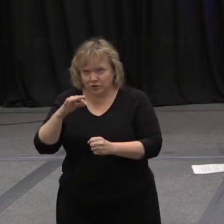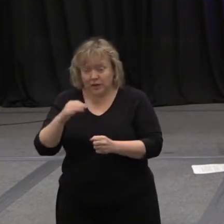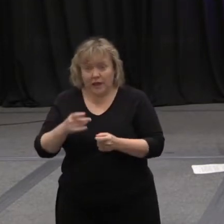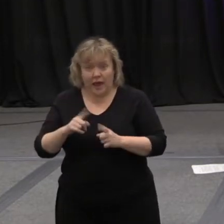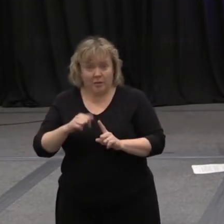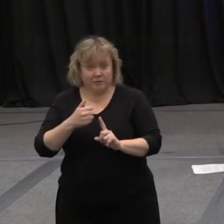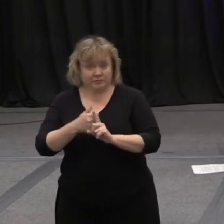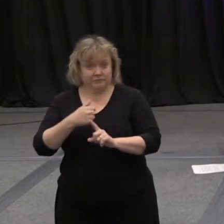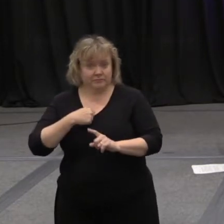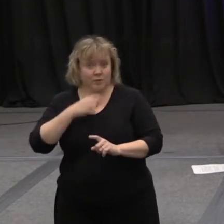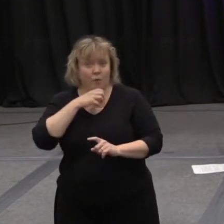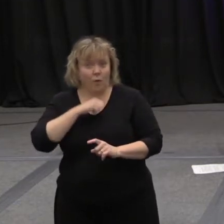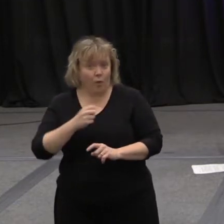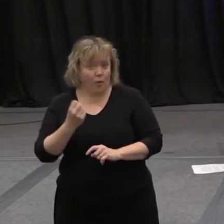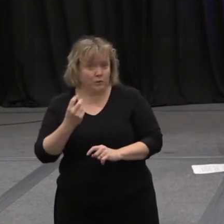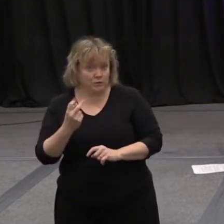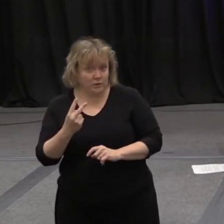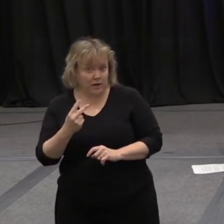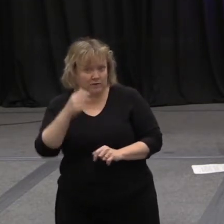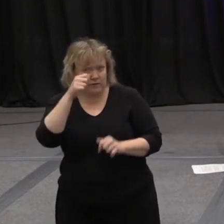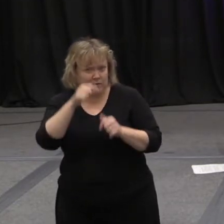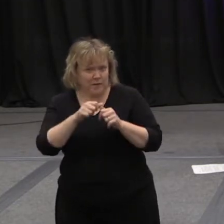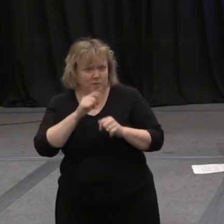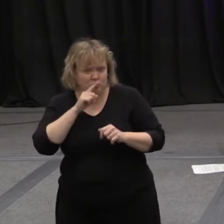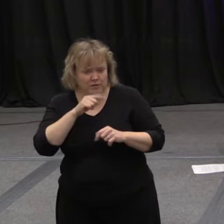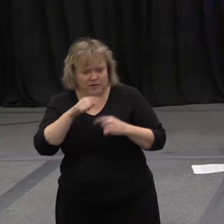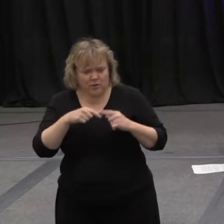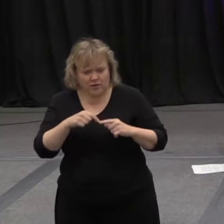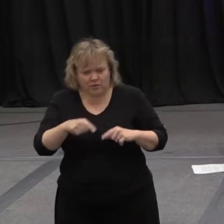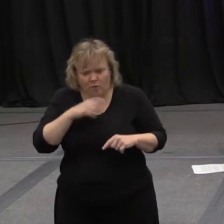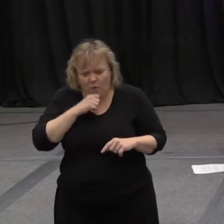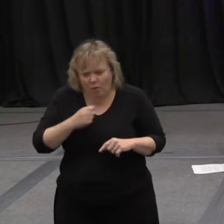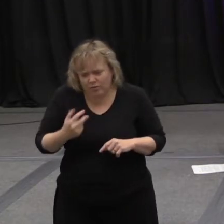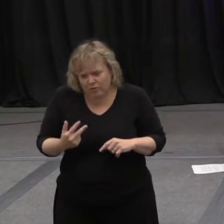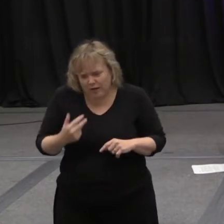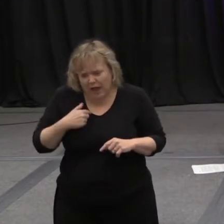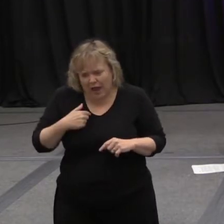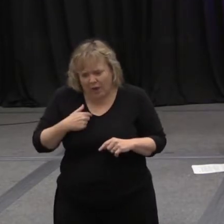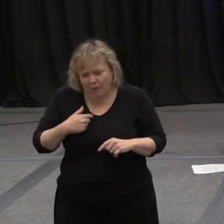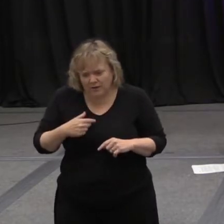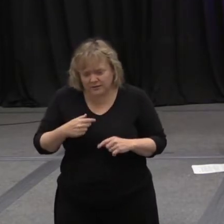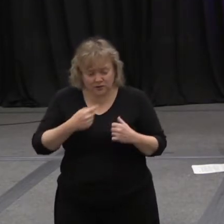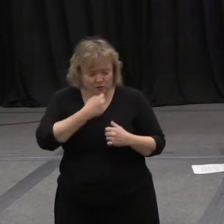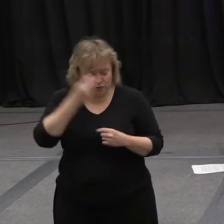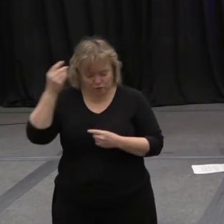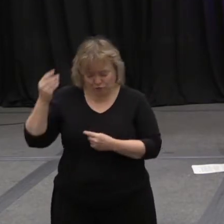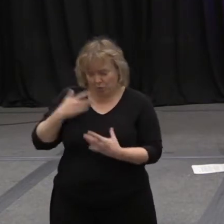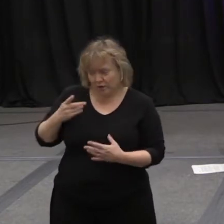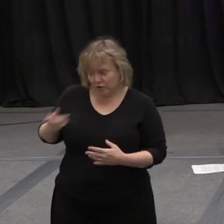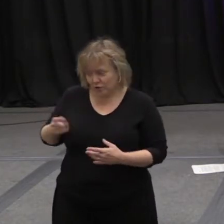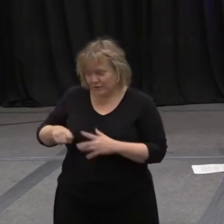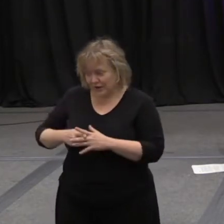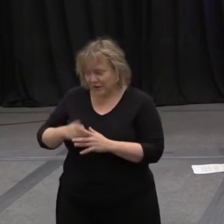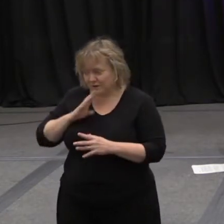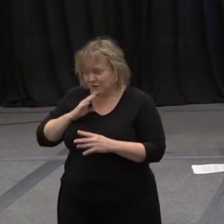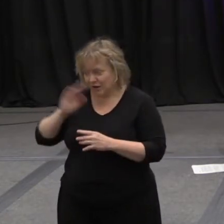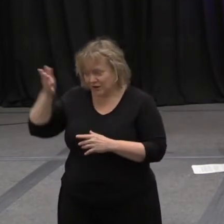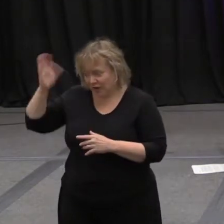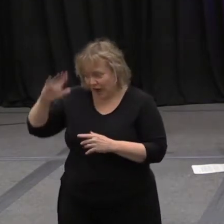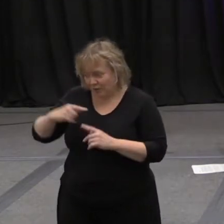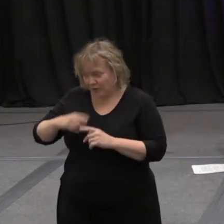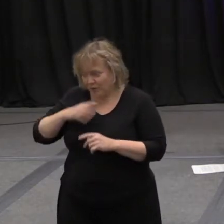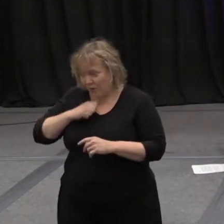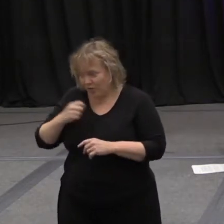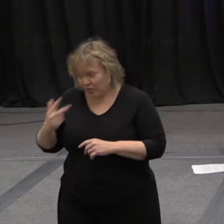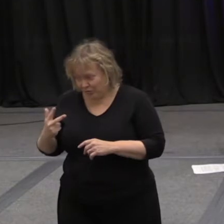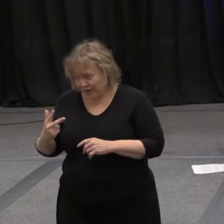remember, I tell you, you said you were talking to God in your crib when you were three. And that younger. It's my first, I moved to a different room when I was